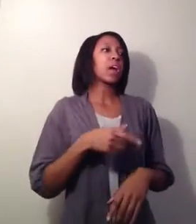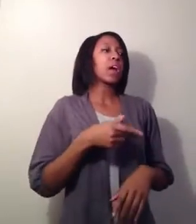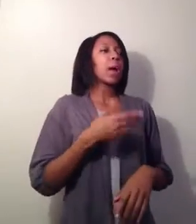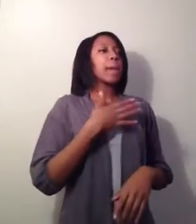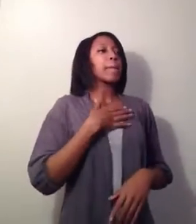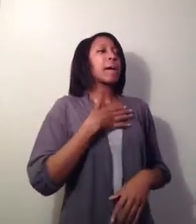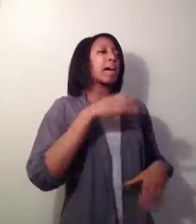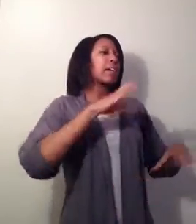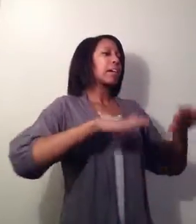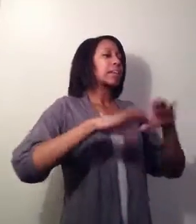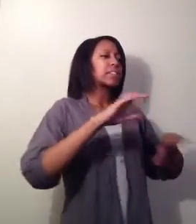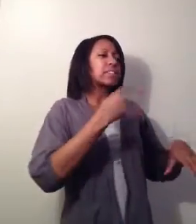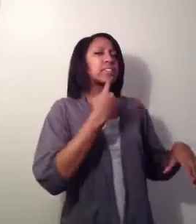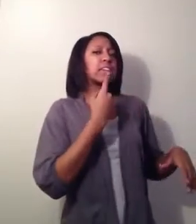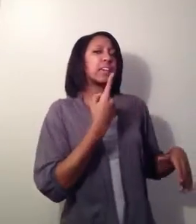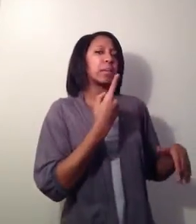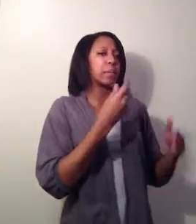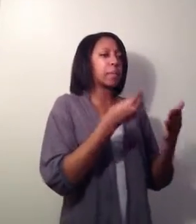moneymaker, a street hustler,